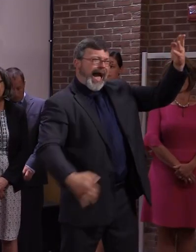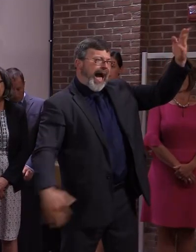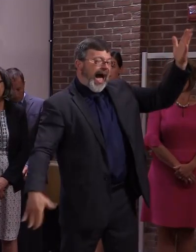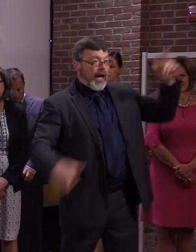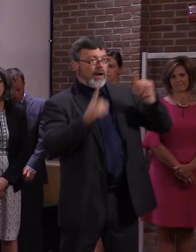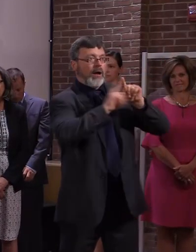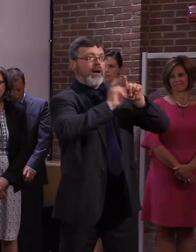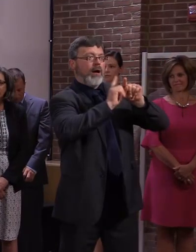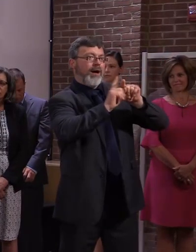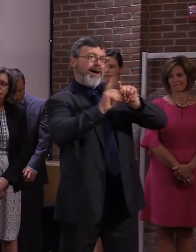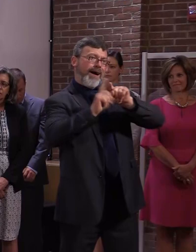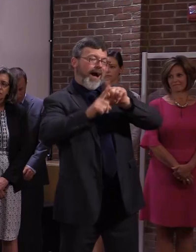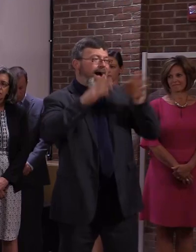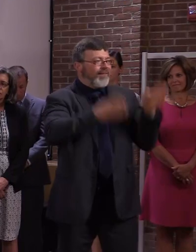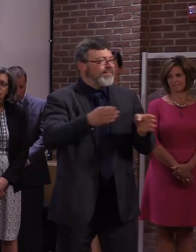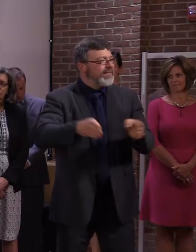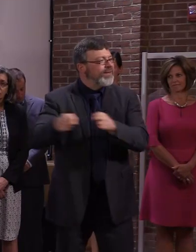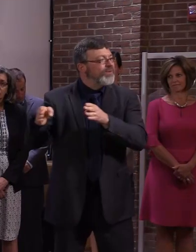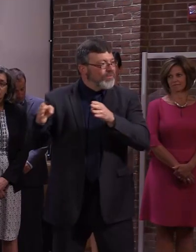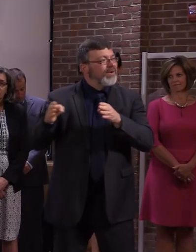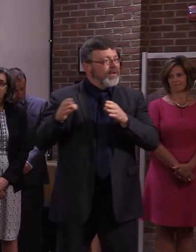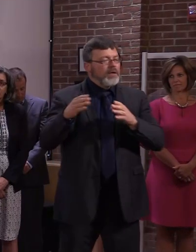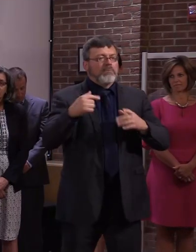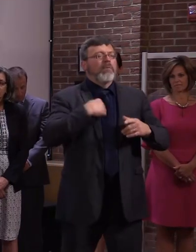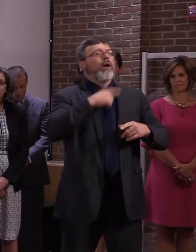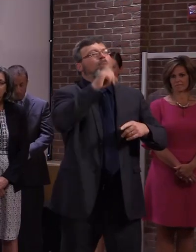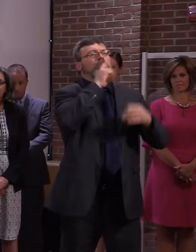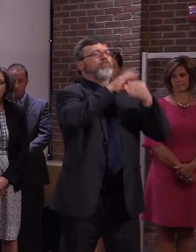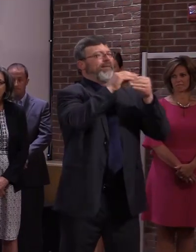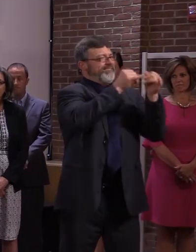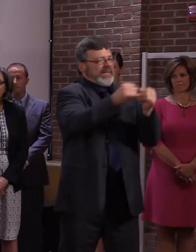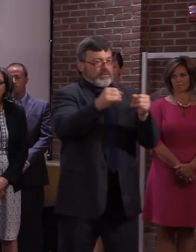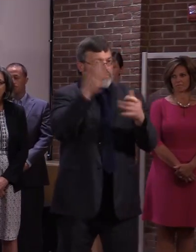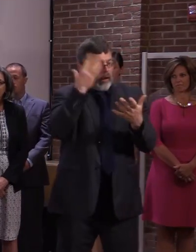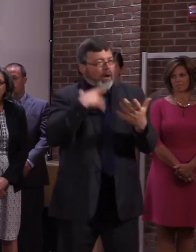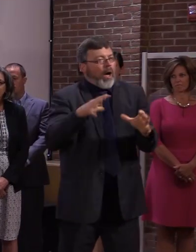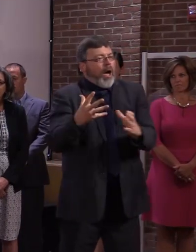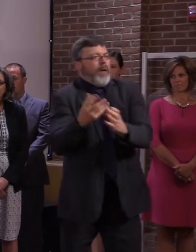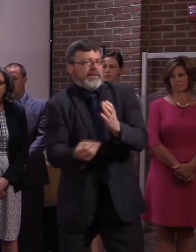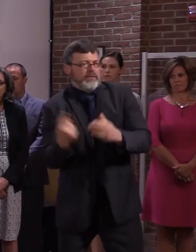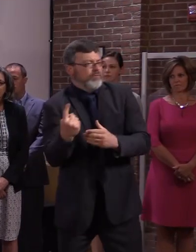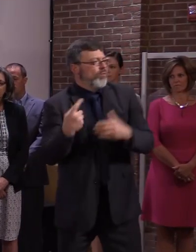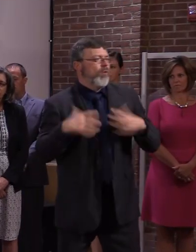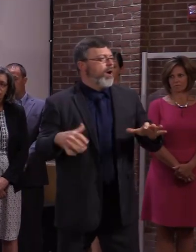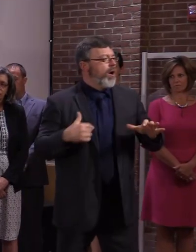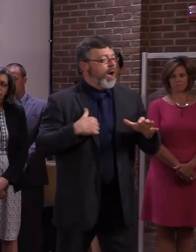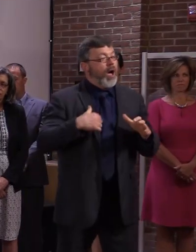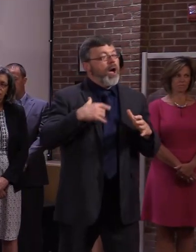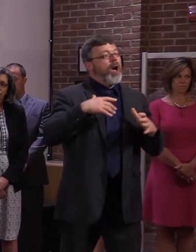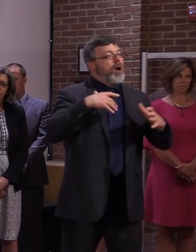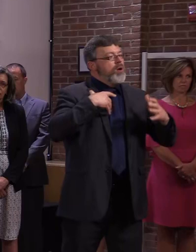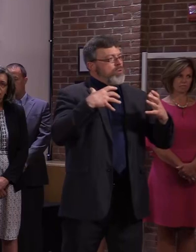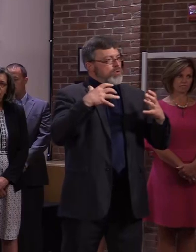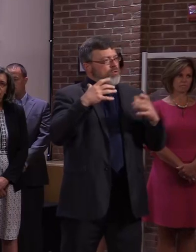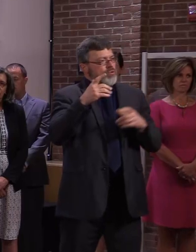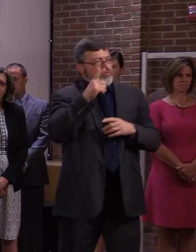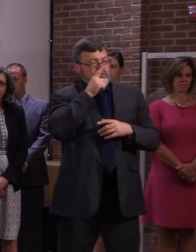many. But I do want to mention some, starting with the incredible work of our frontline